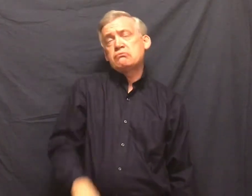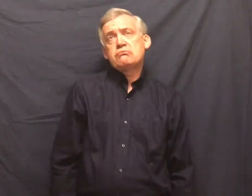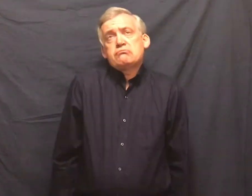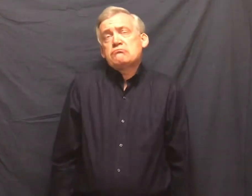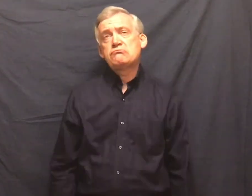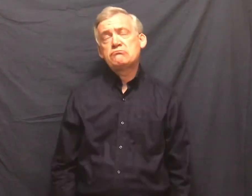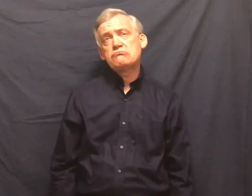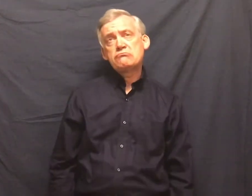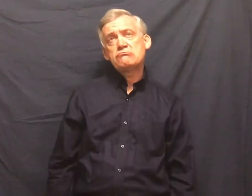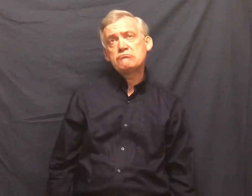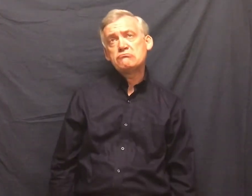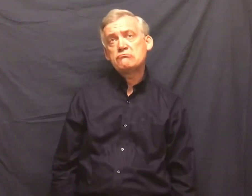If George don't want me,